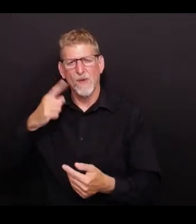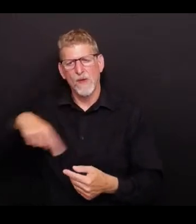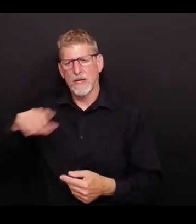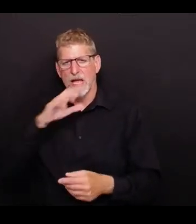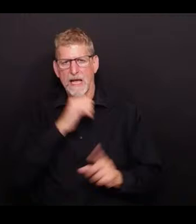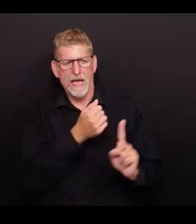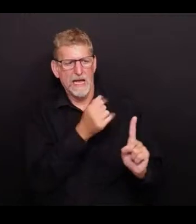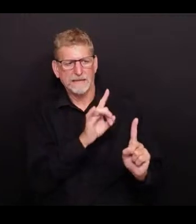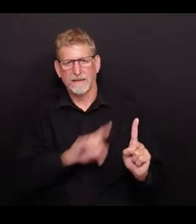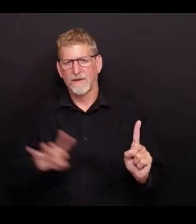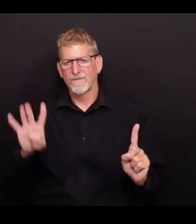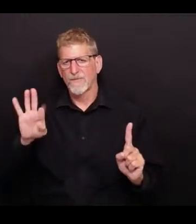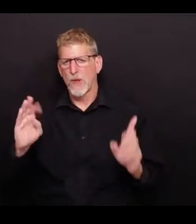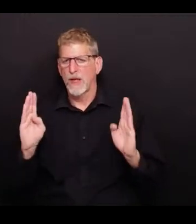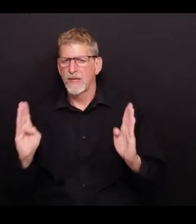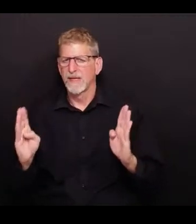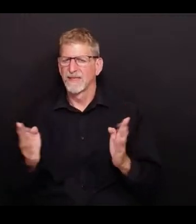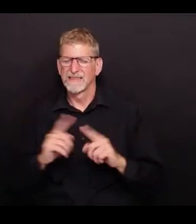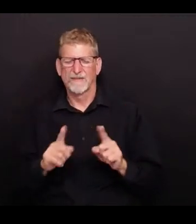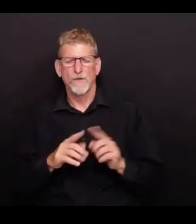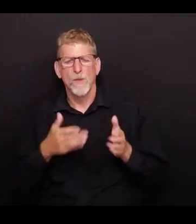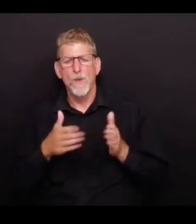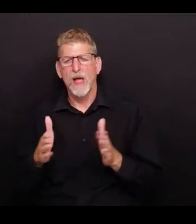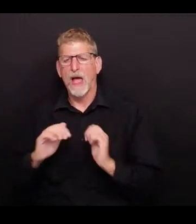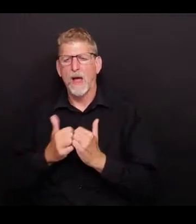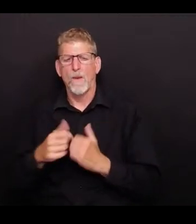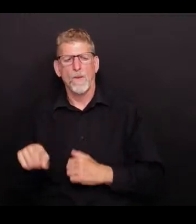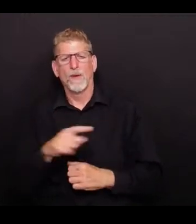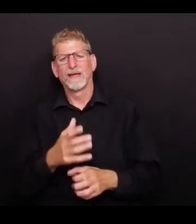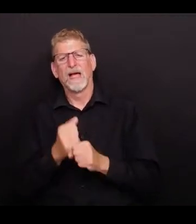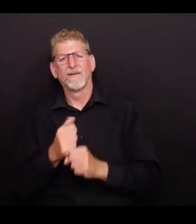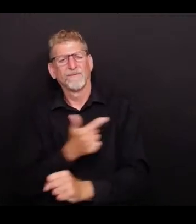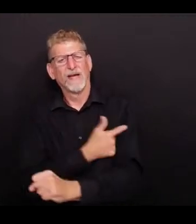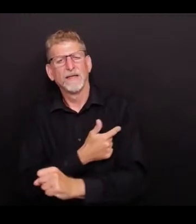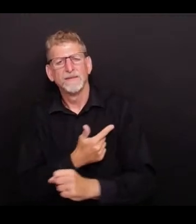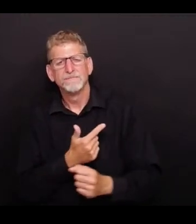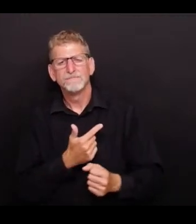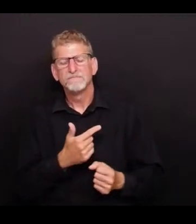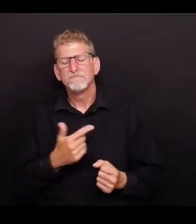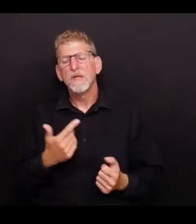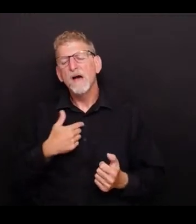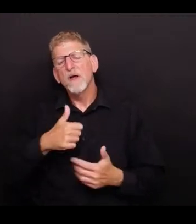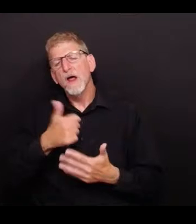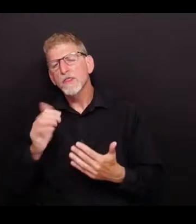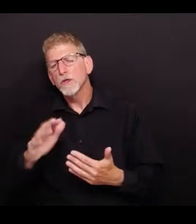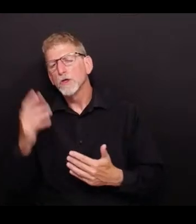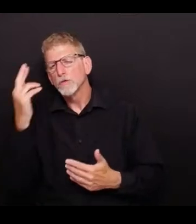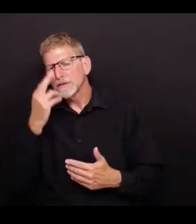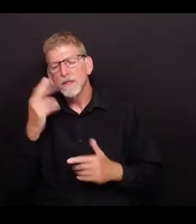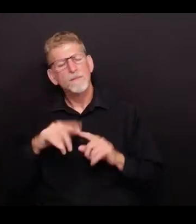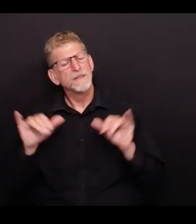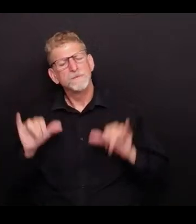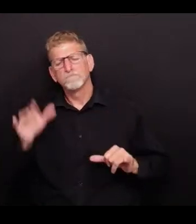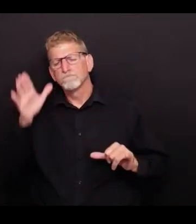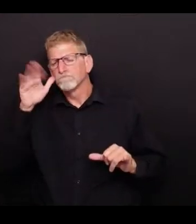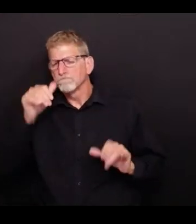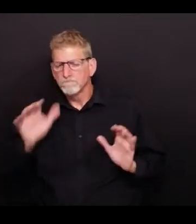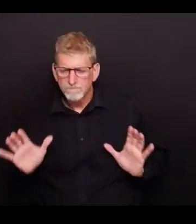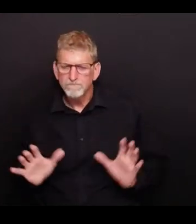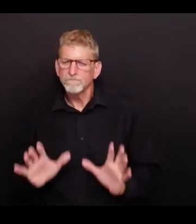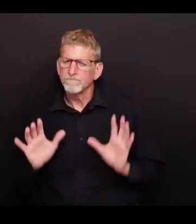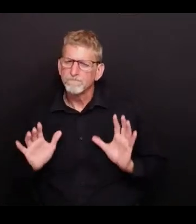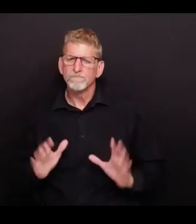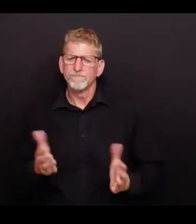combination of things, which makes perfect sense. But we just want to kind of move people beyond that inertia and get